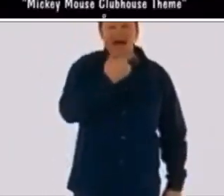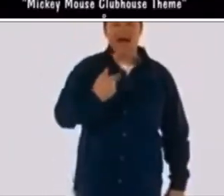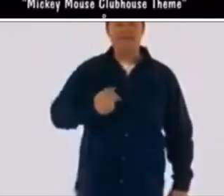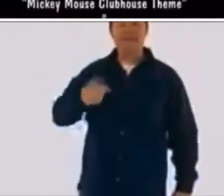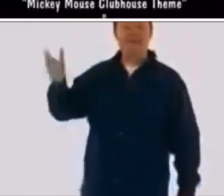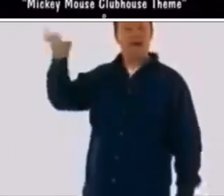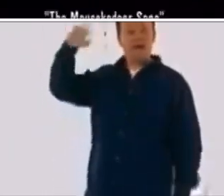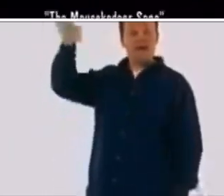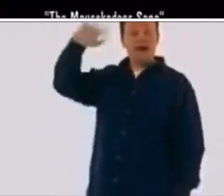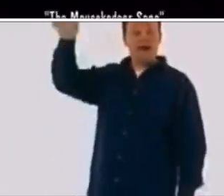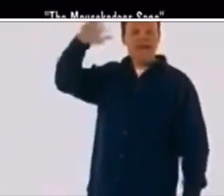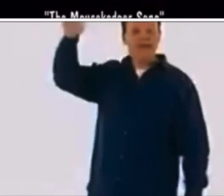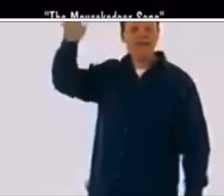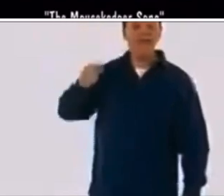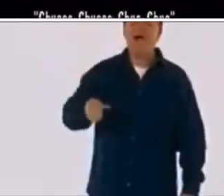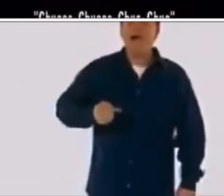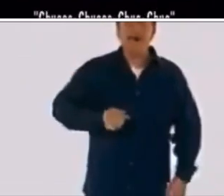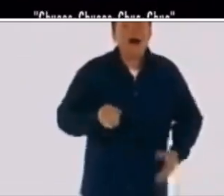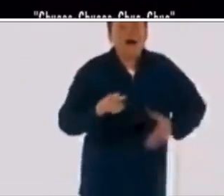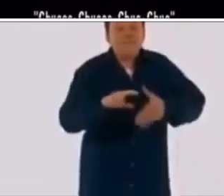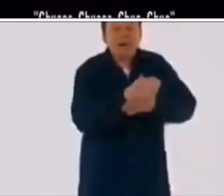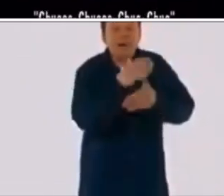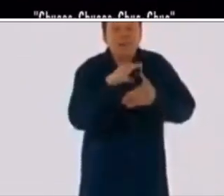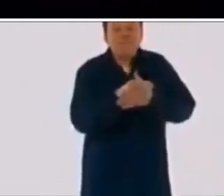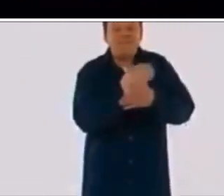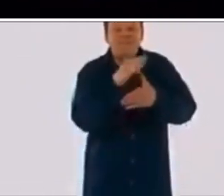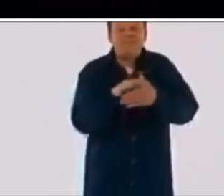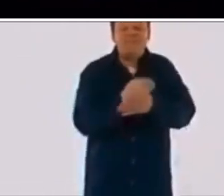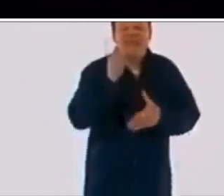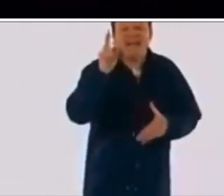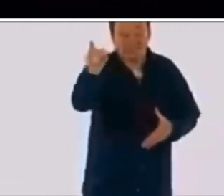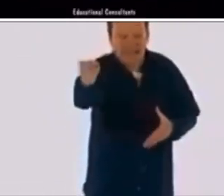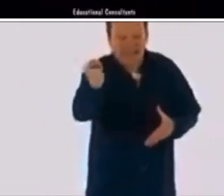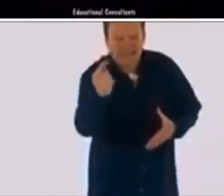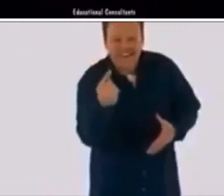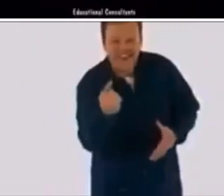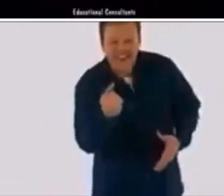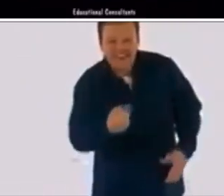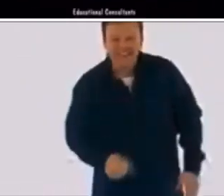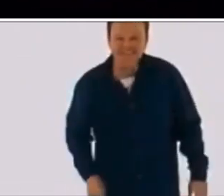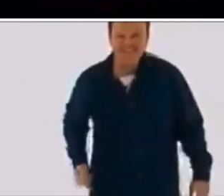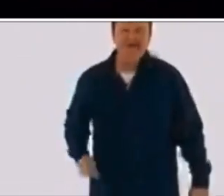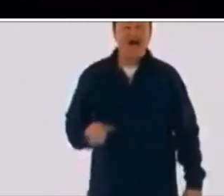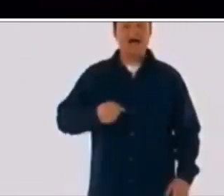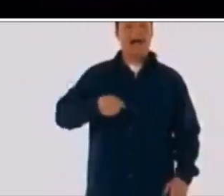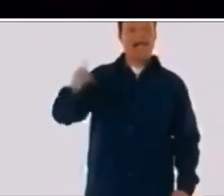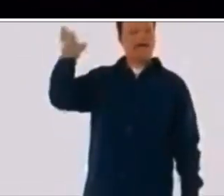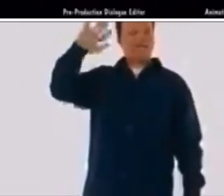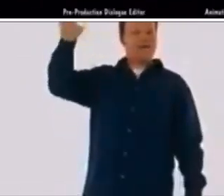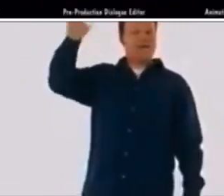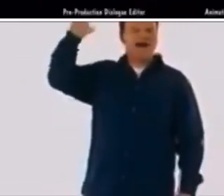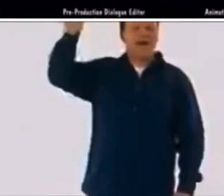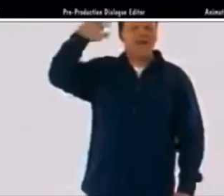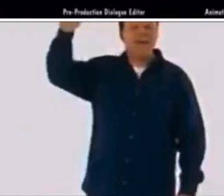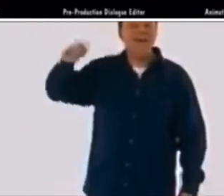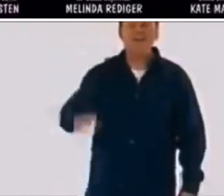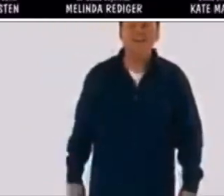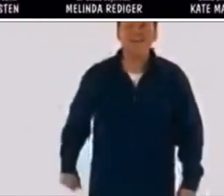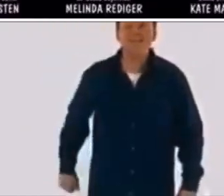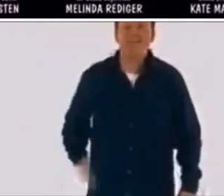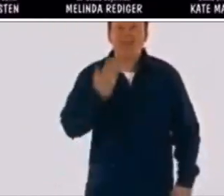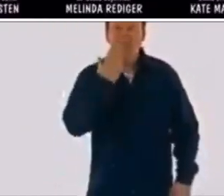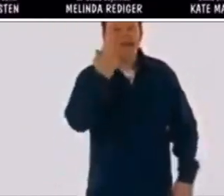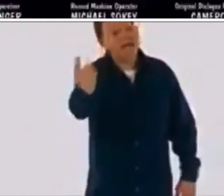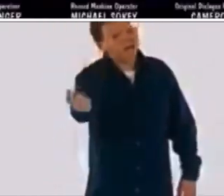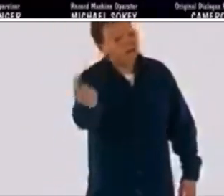Opposites happen when you're in town. Stand. Oh, sorry. Sit. Oh, you always find an opposite. Did you find